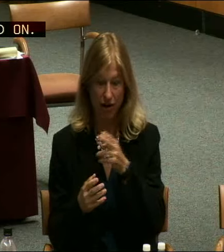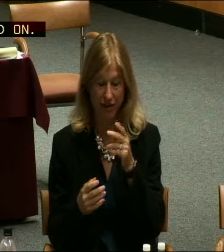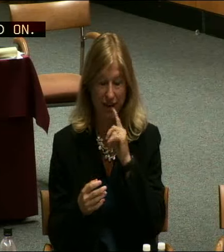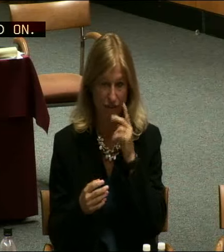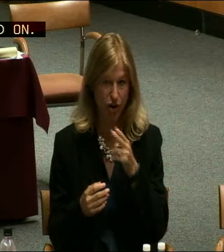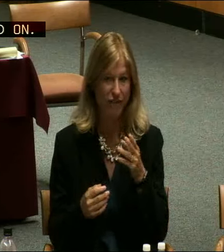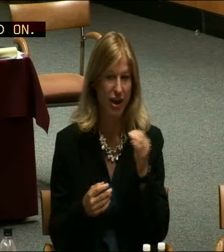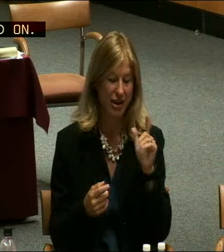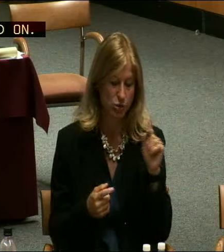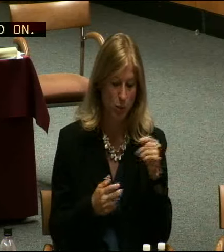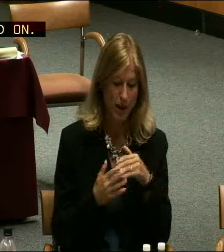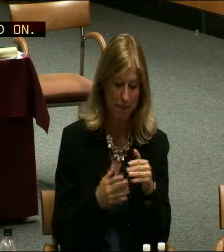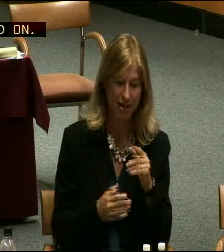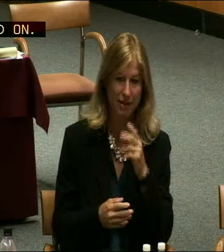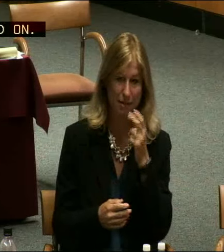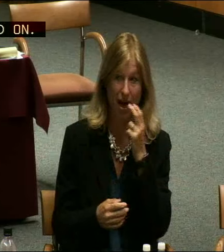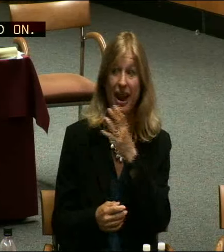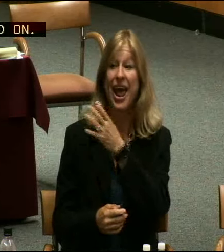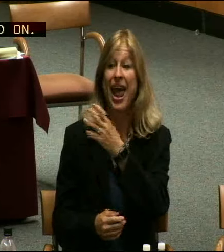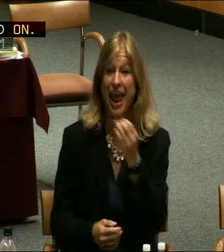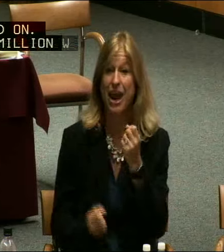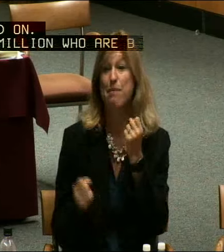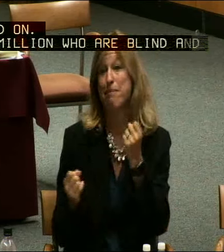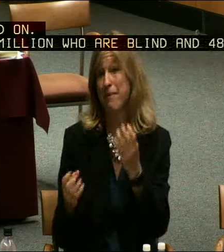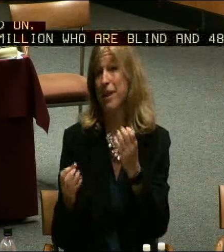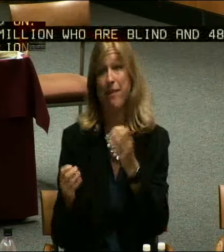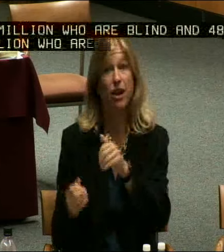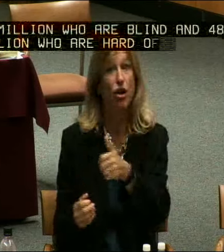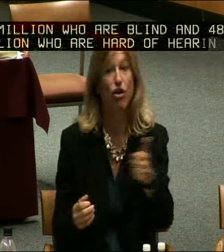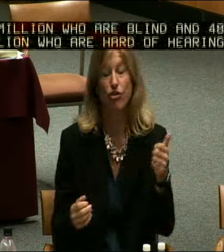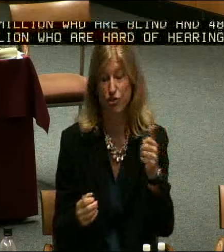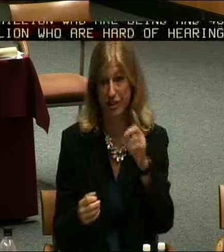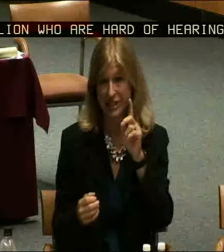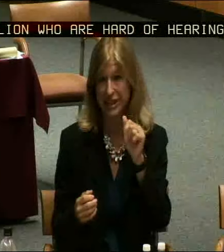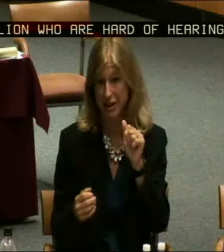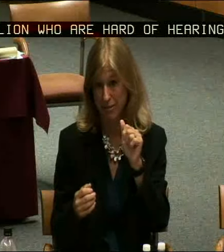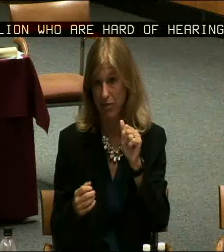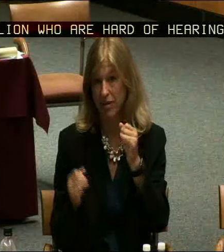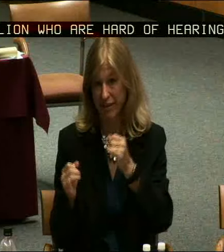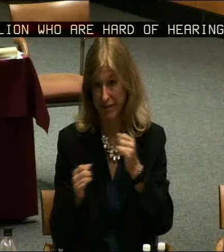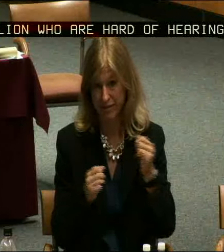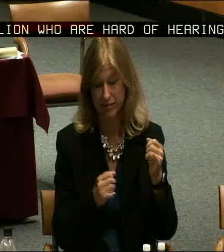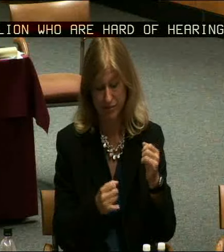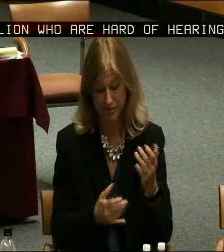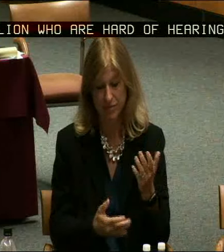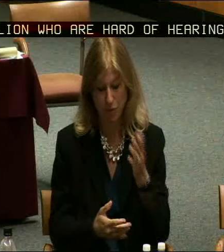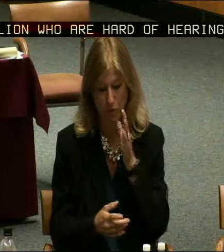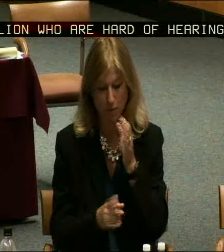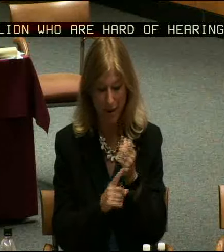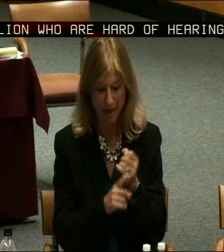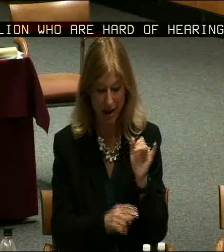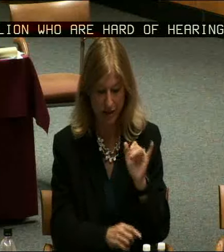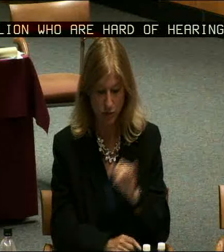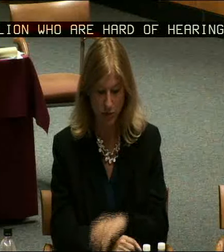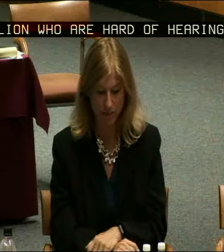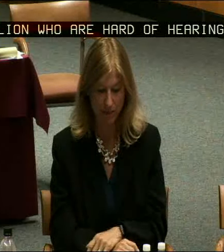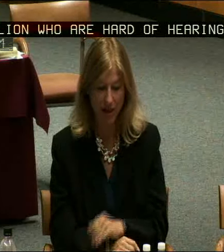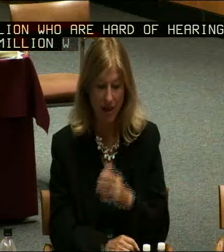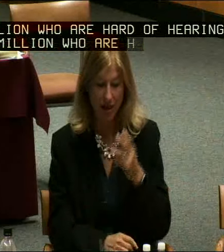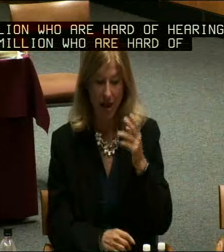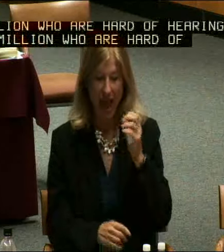48 million who are hard of hearing or deaf, as well as many others who have varying forms of disabilities.